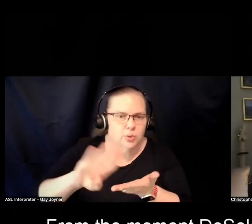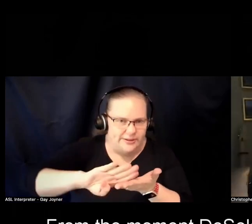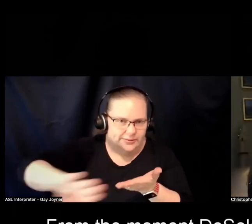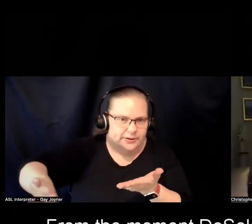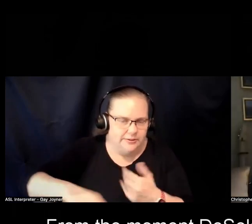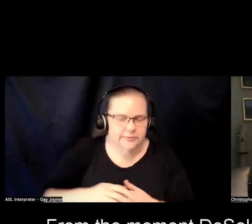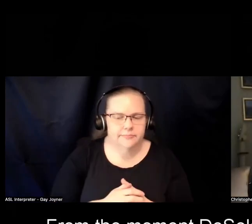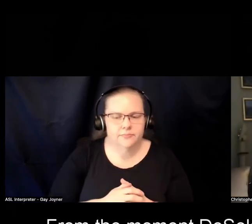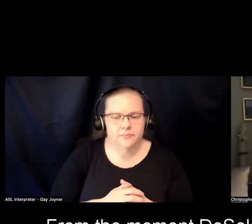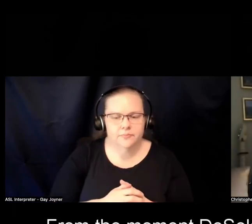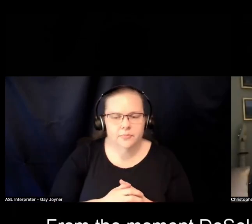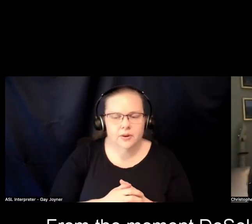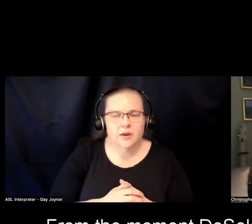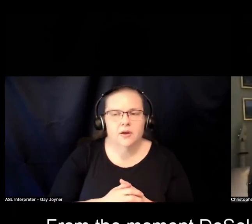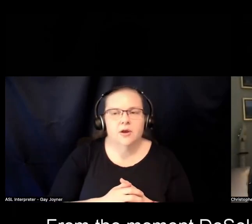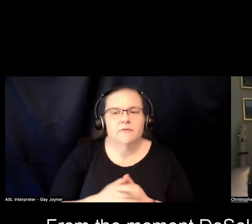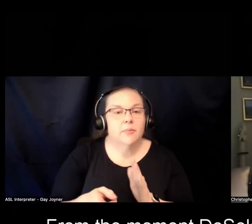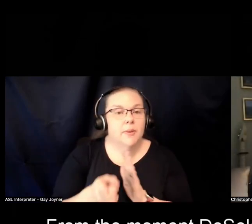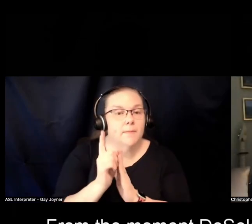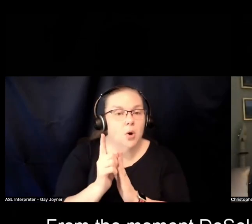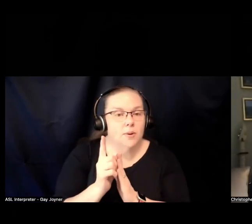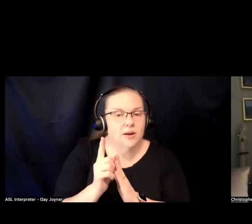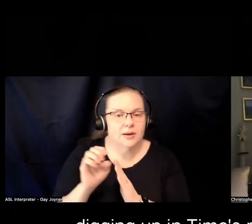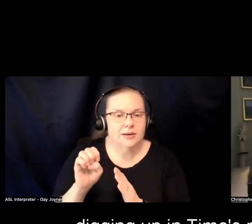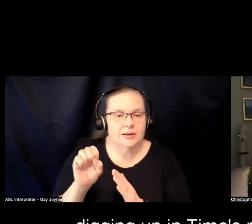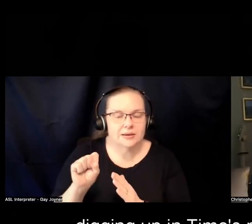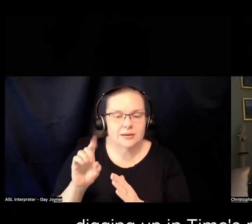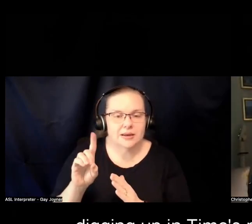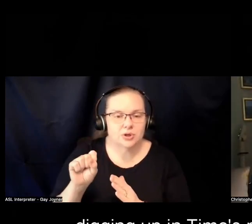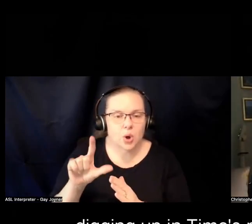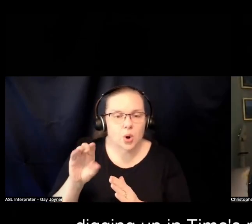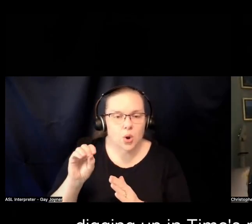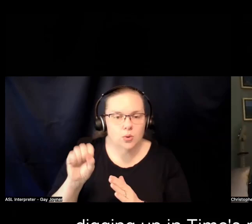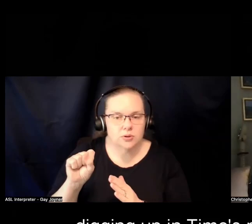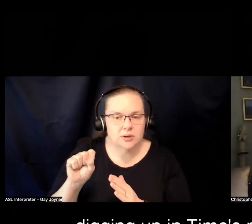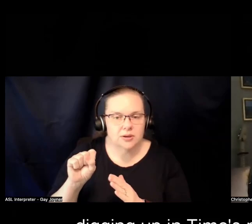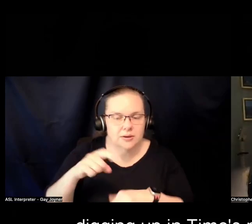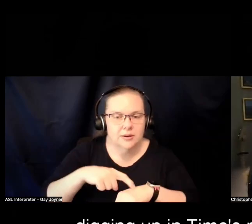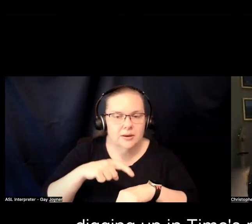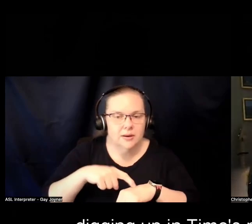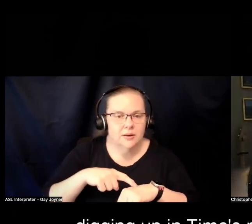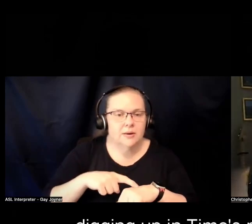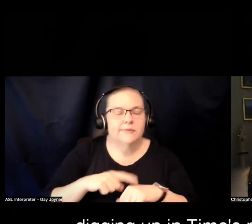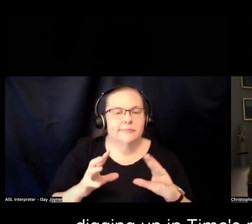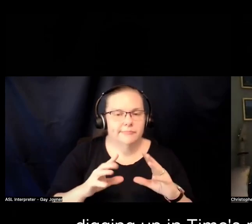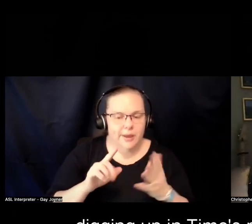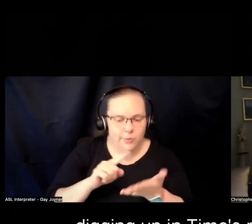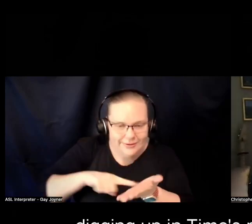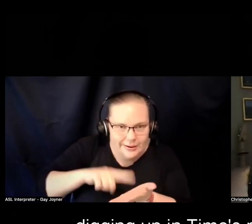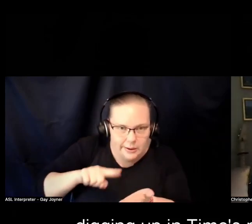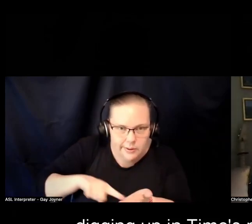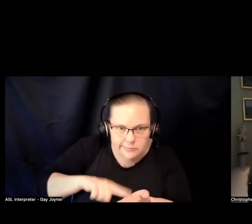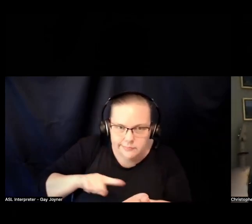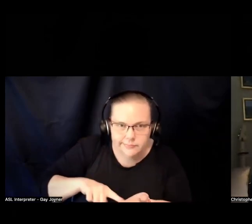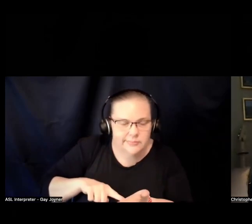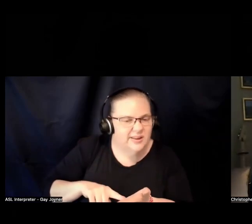From the moment DeSola's testimony ended on December 8th, the hearing had been digging up, in Time's pungent phrase, a veritable